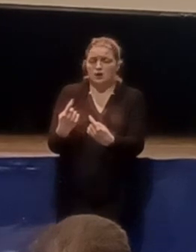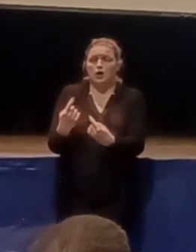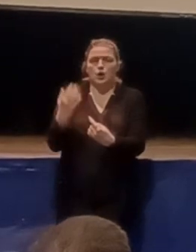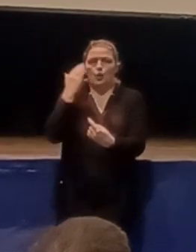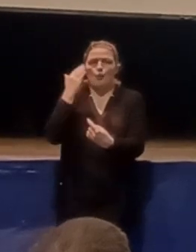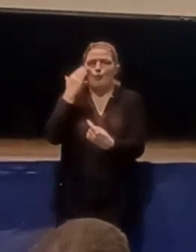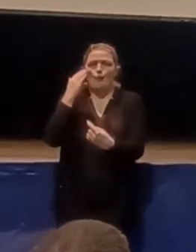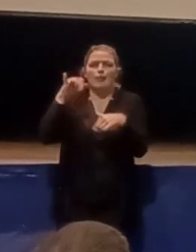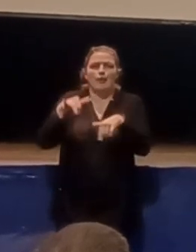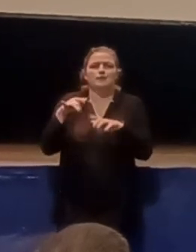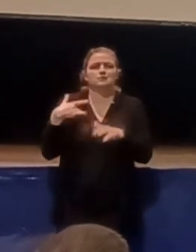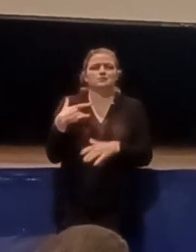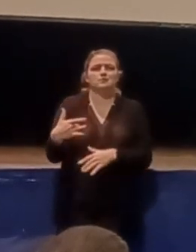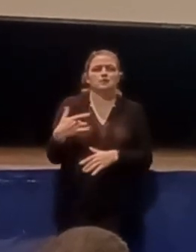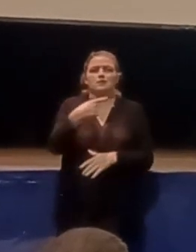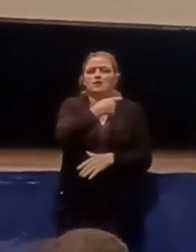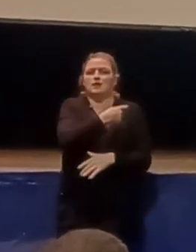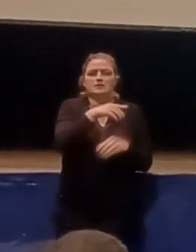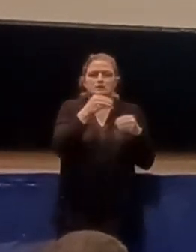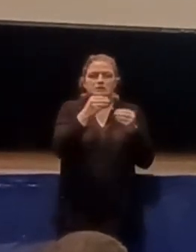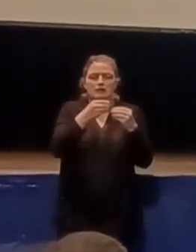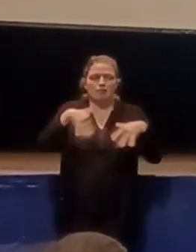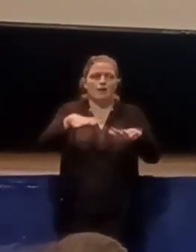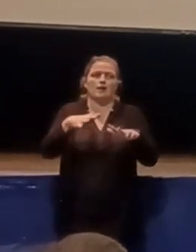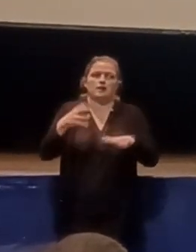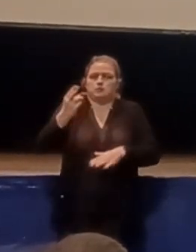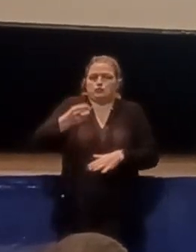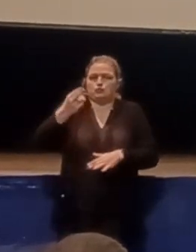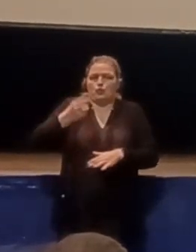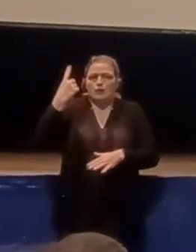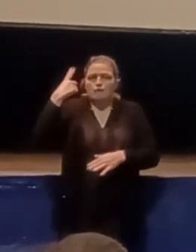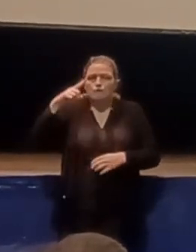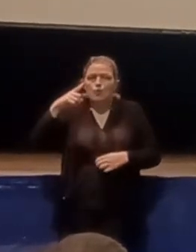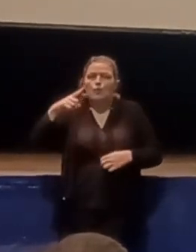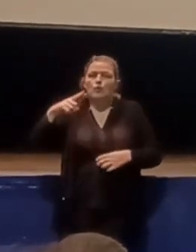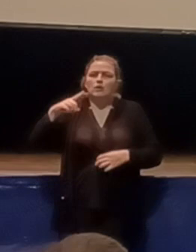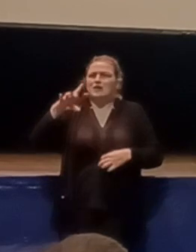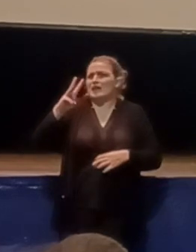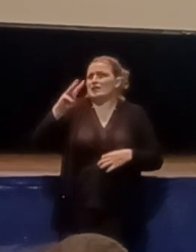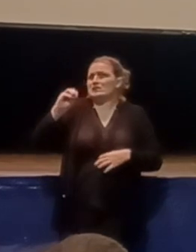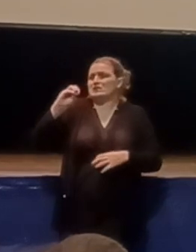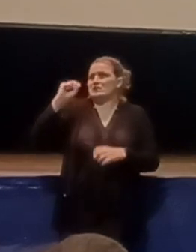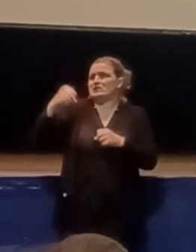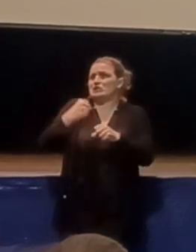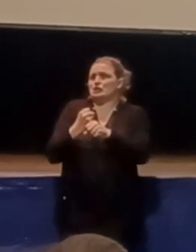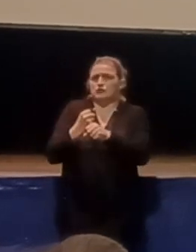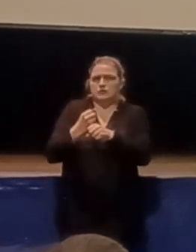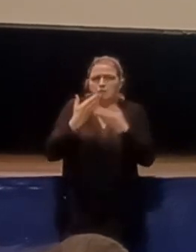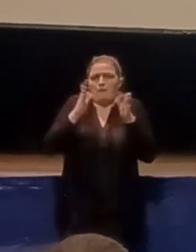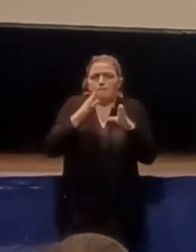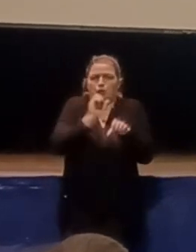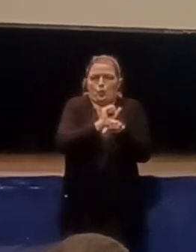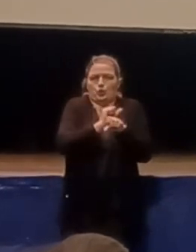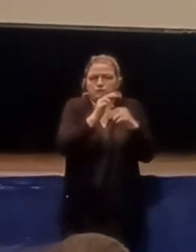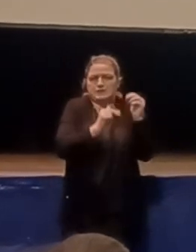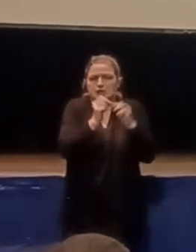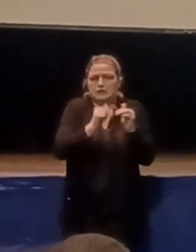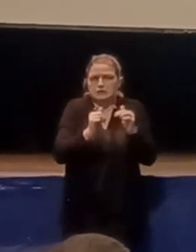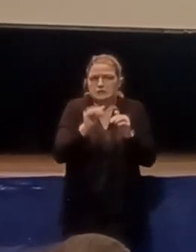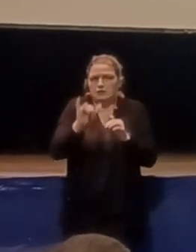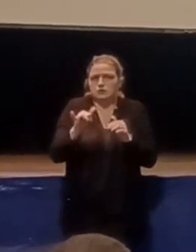that a good chunk of the land here has been historically for at least 60 years a public works facility.